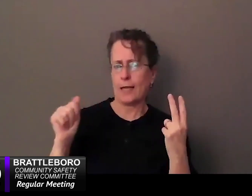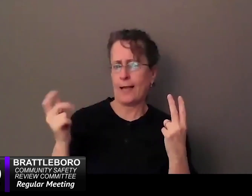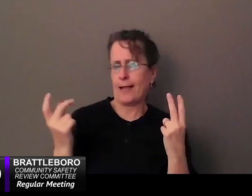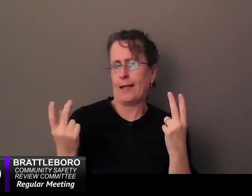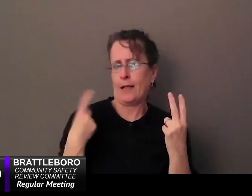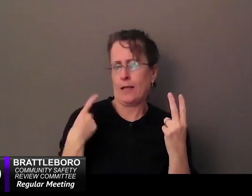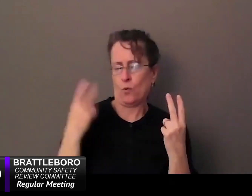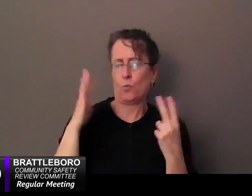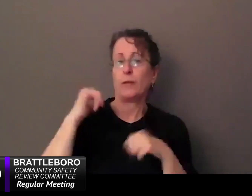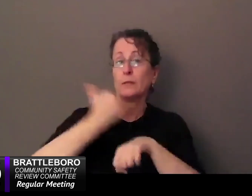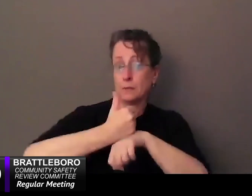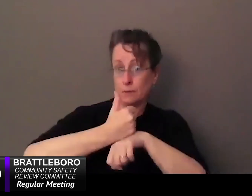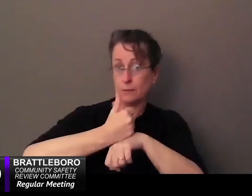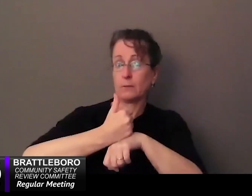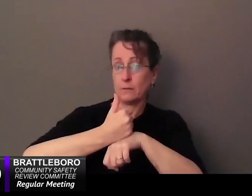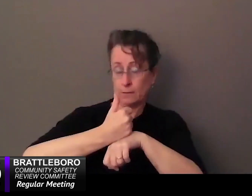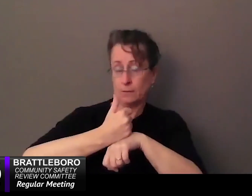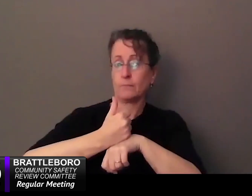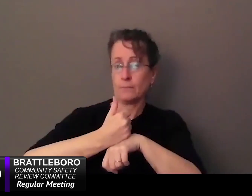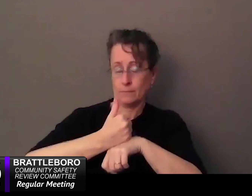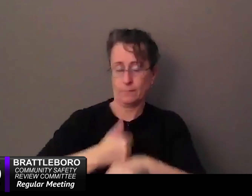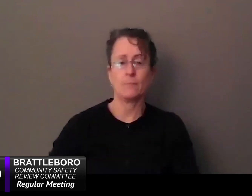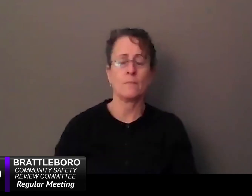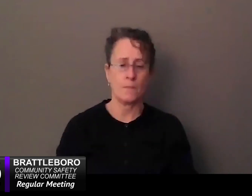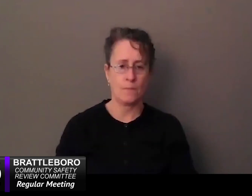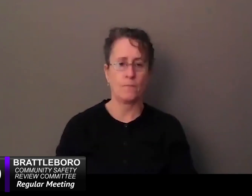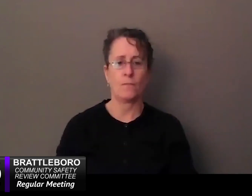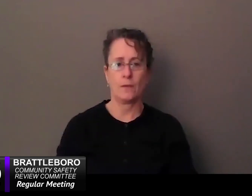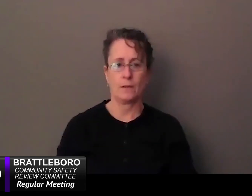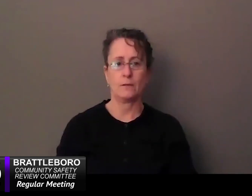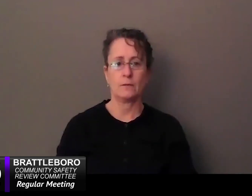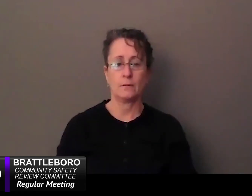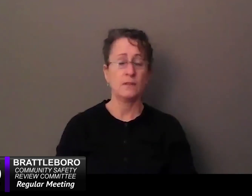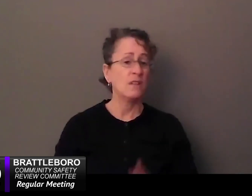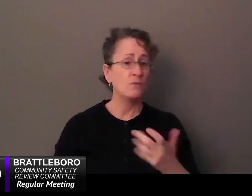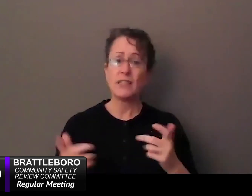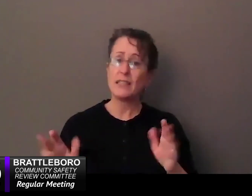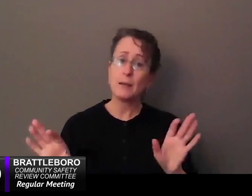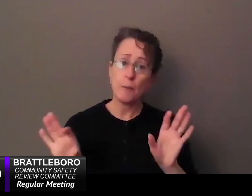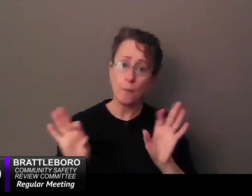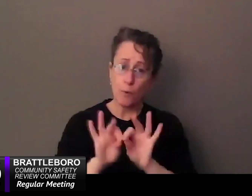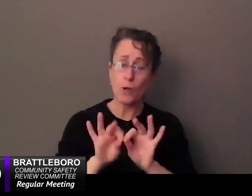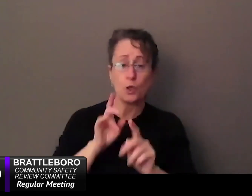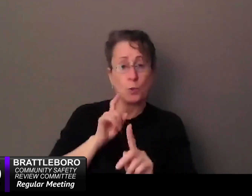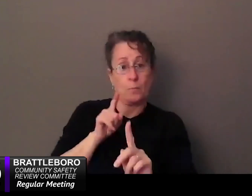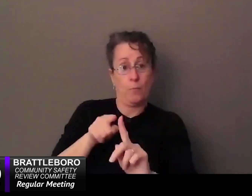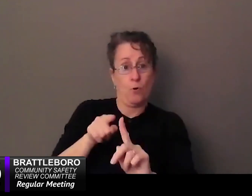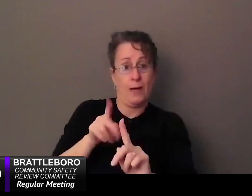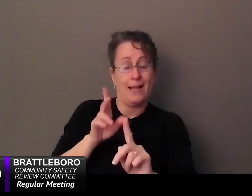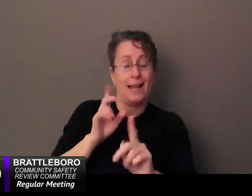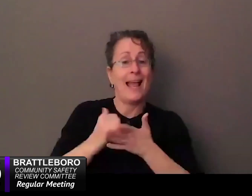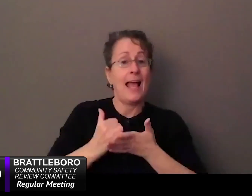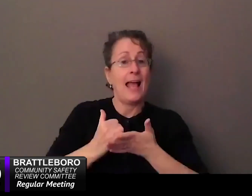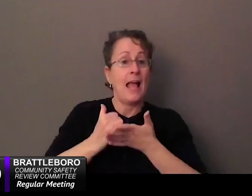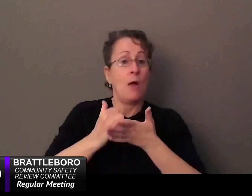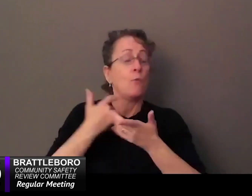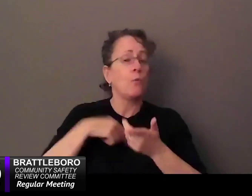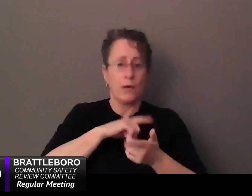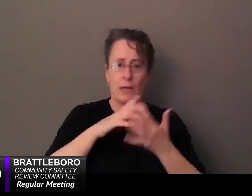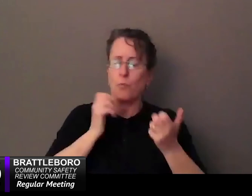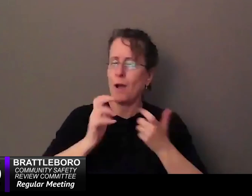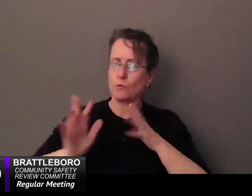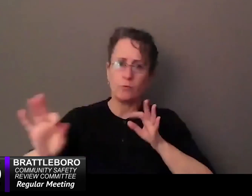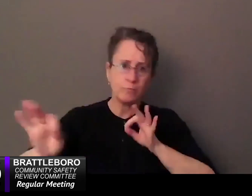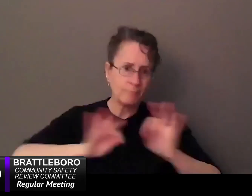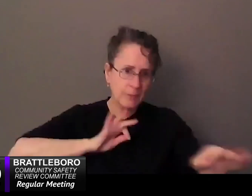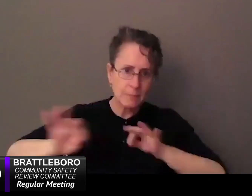be to help the police understand what this process is going to look like for them. I want to be really clear